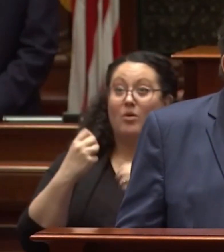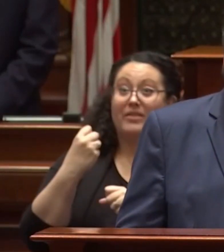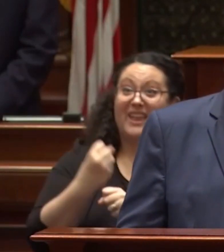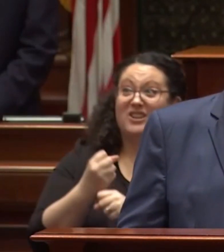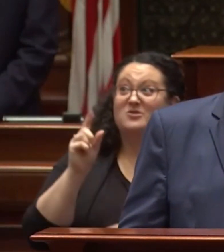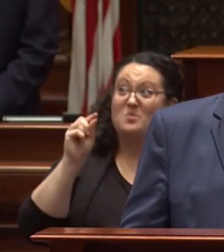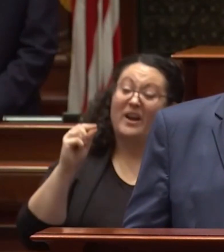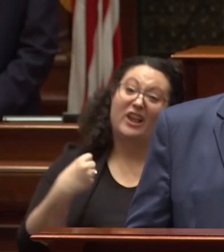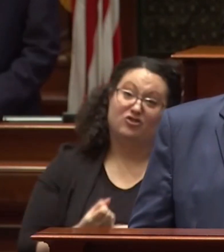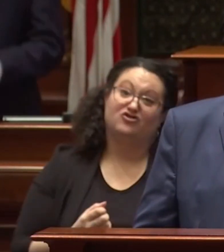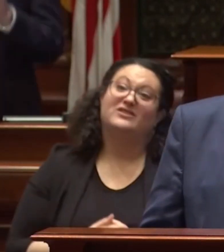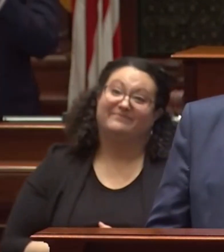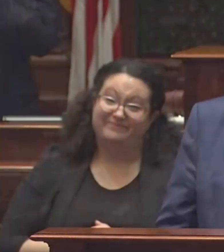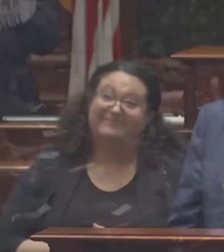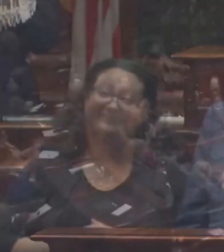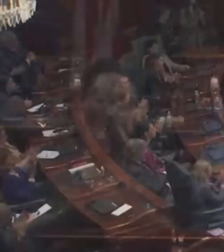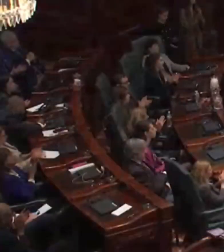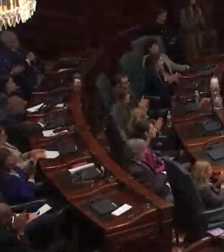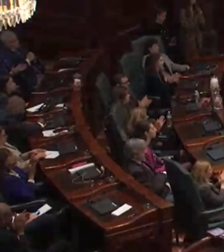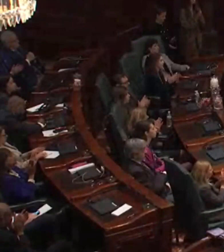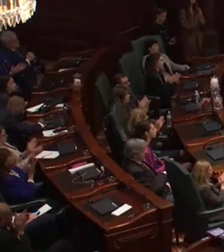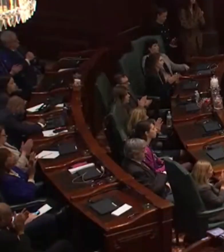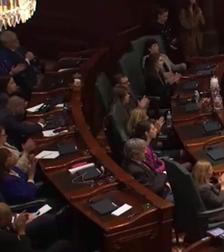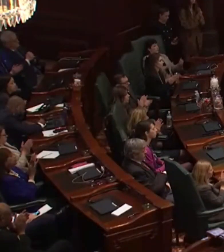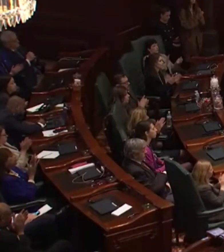2 decades.